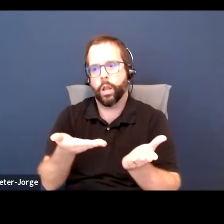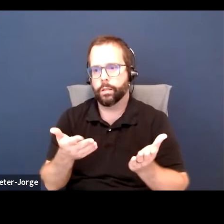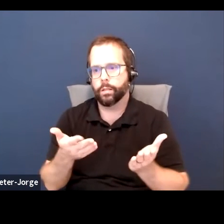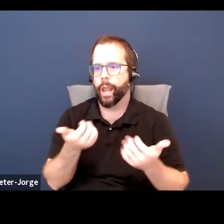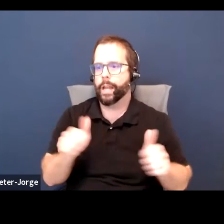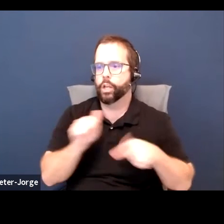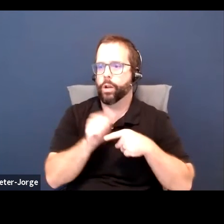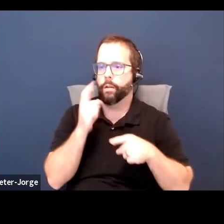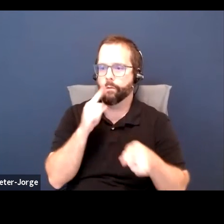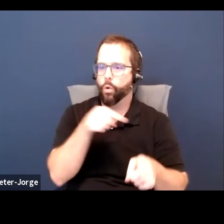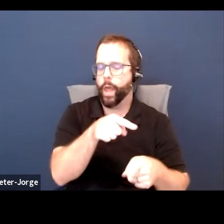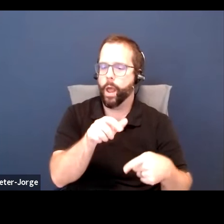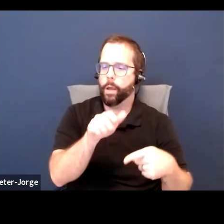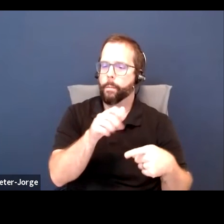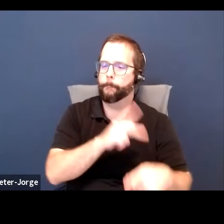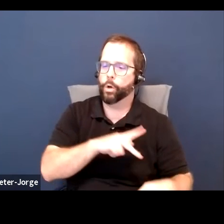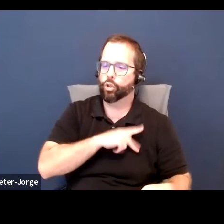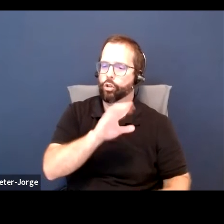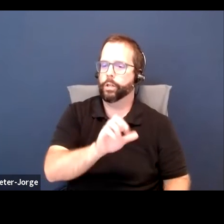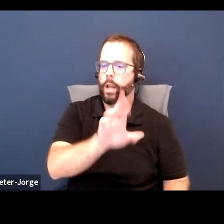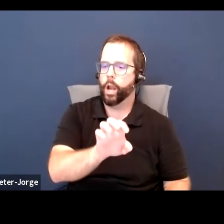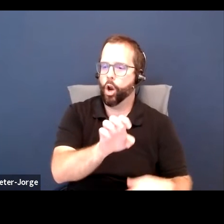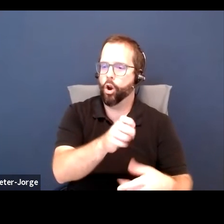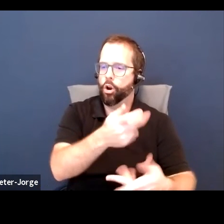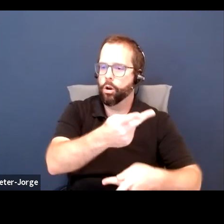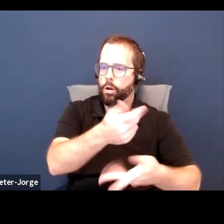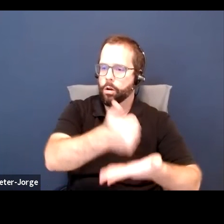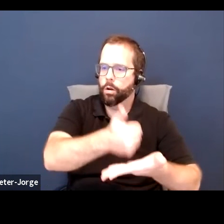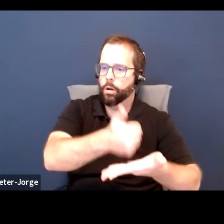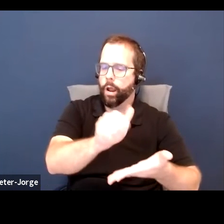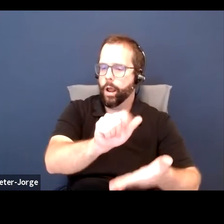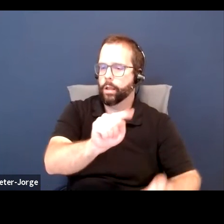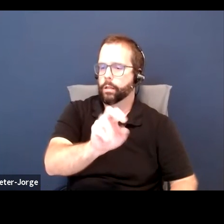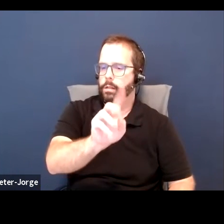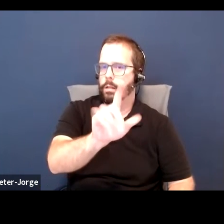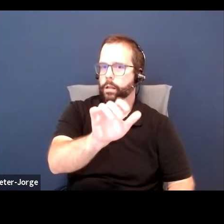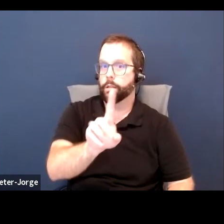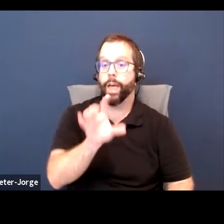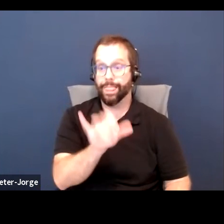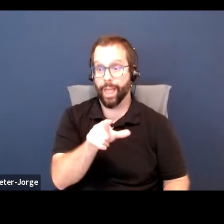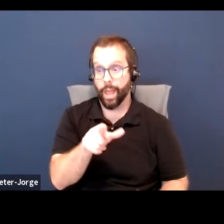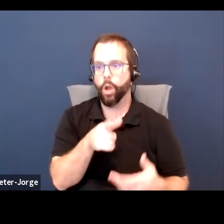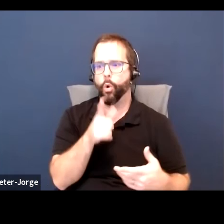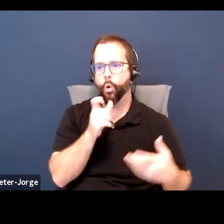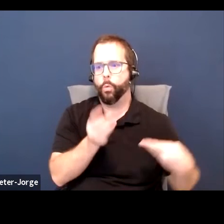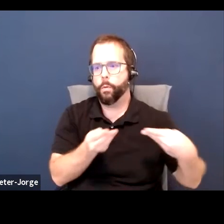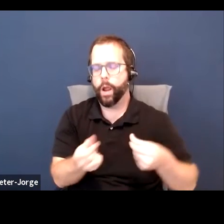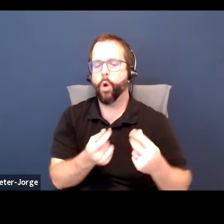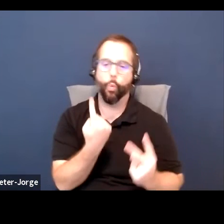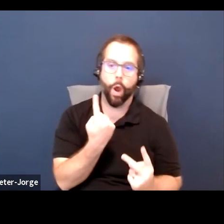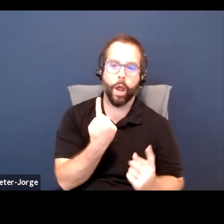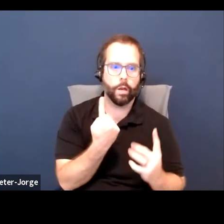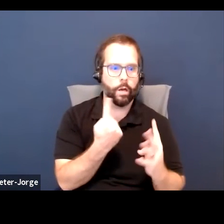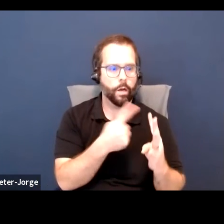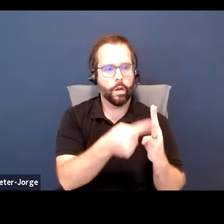is going to be funded through one or more Medicaid managed care programs. So that's